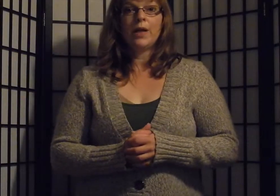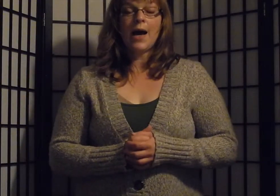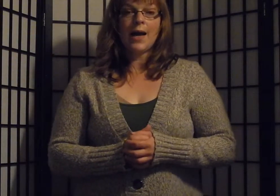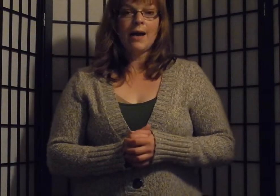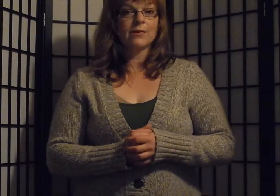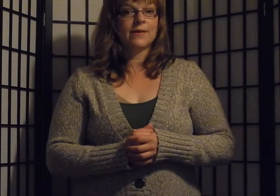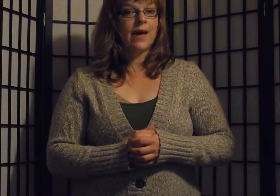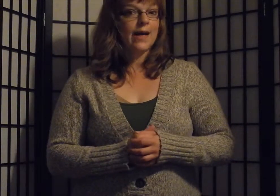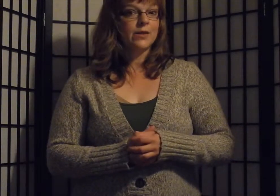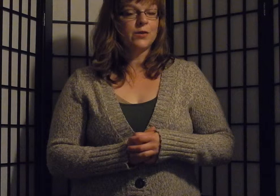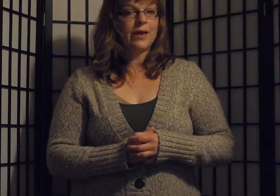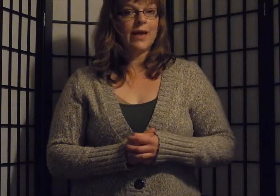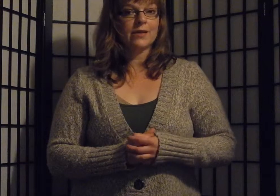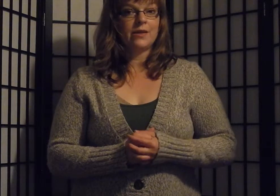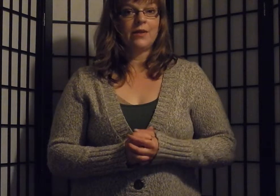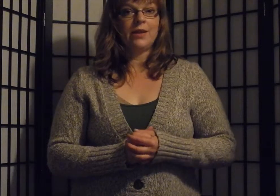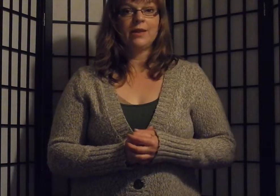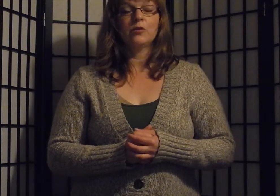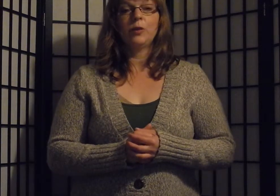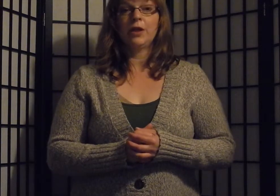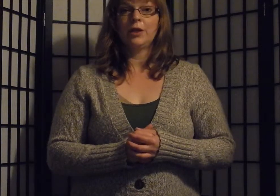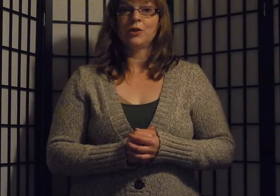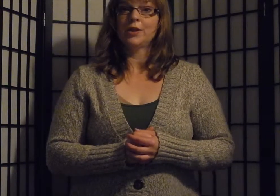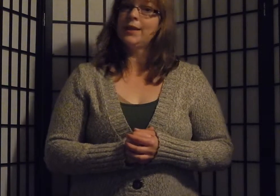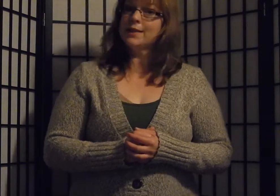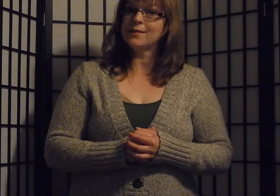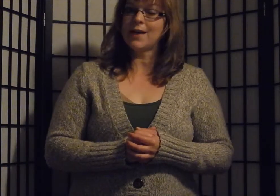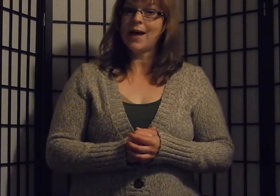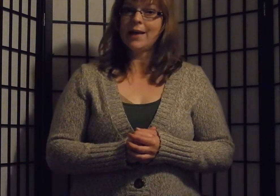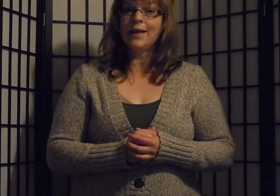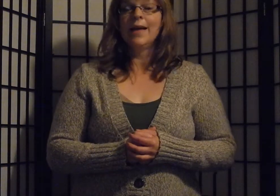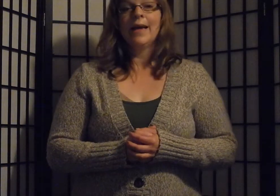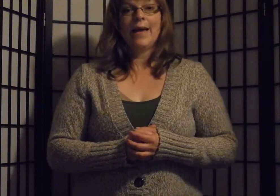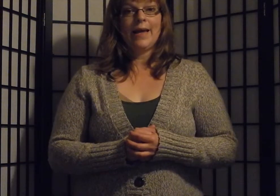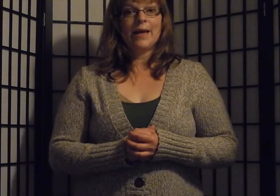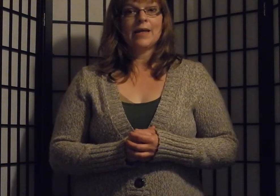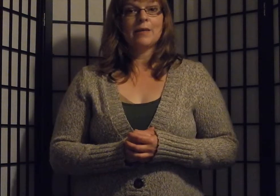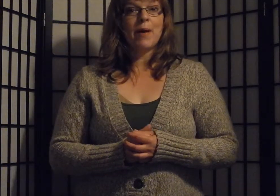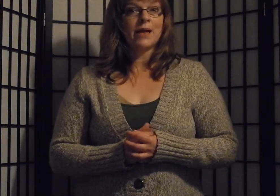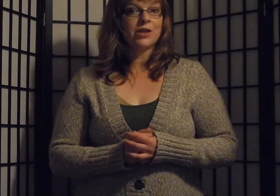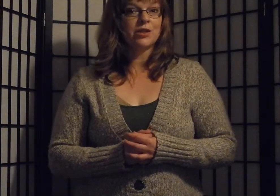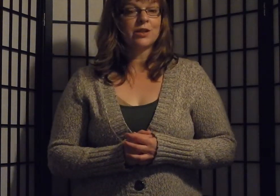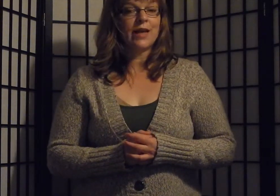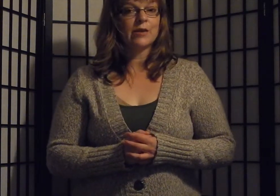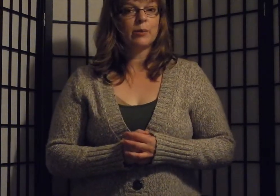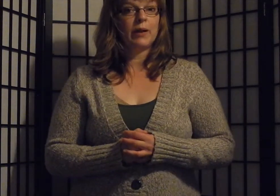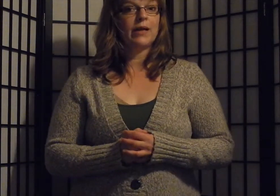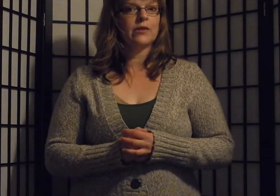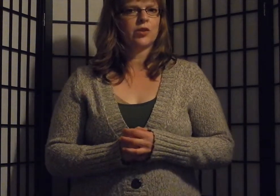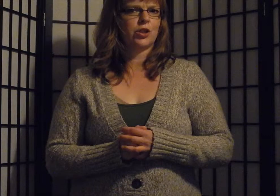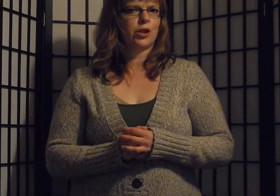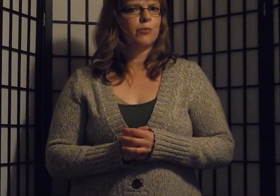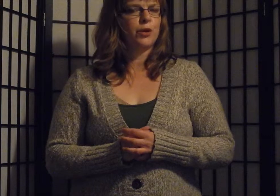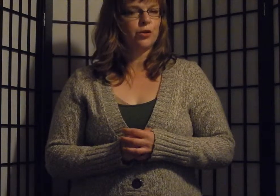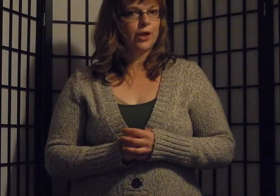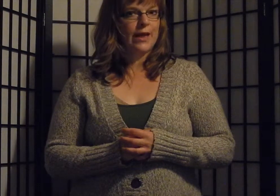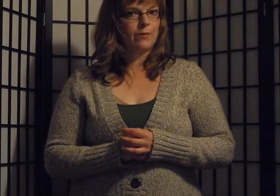Not outside doing activities, we are usually inside, and my children like to play certain computer games